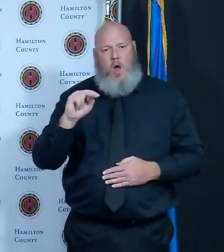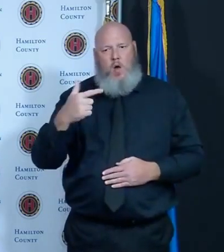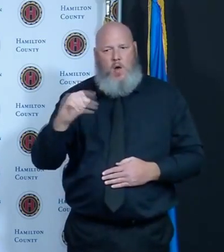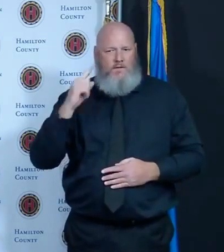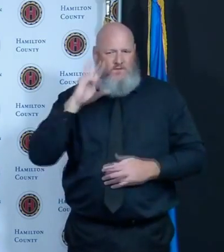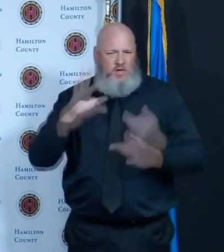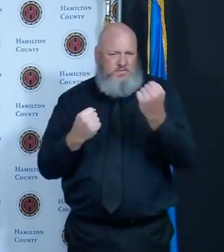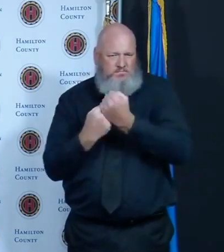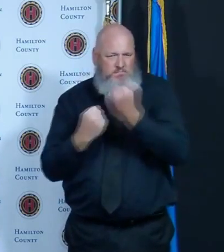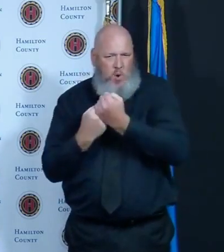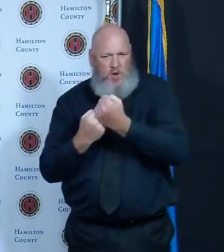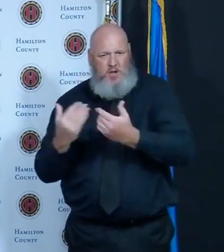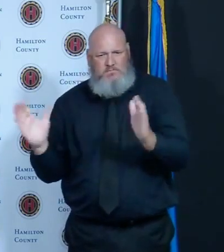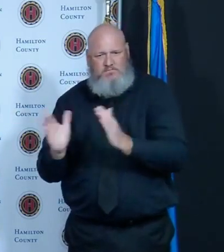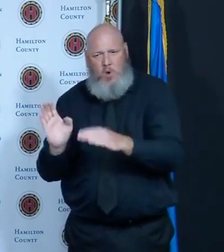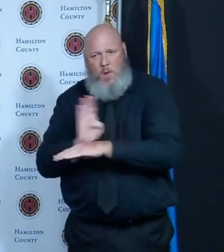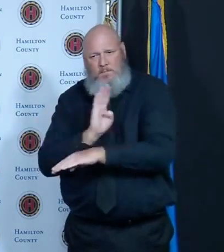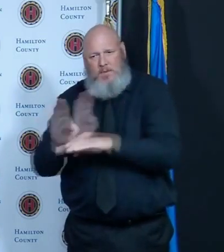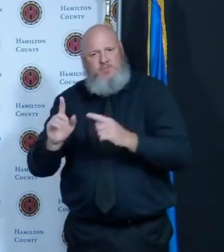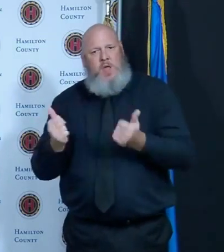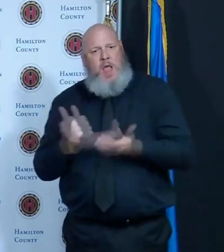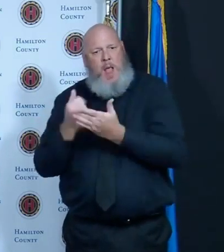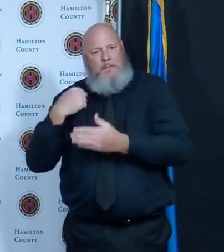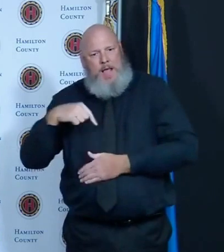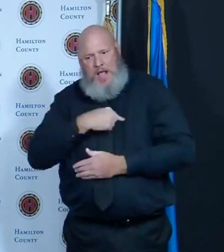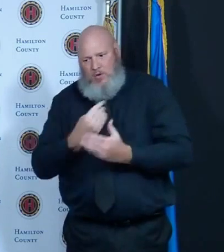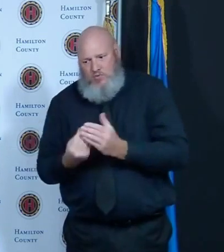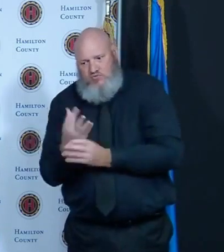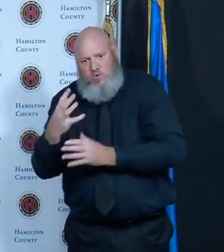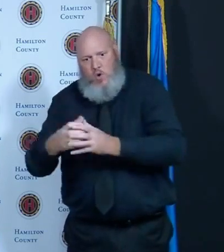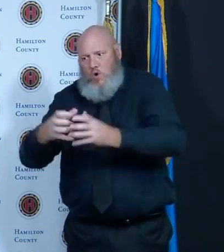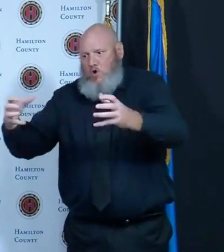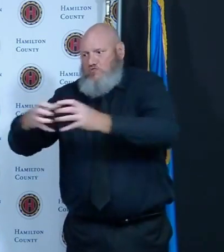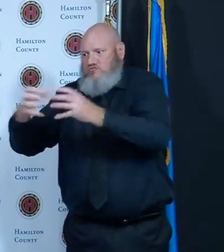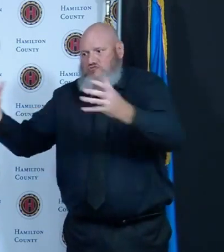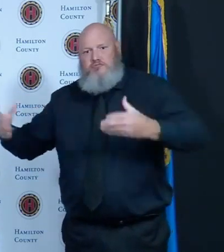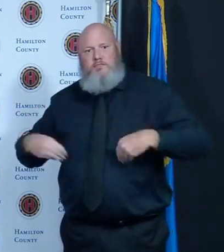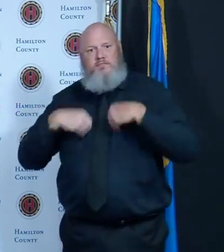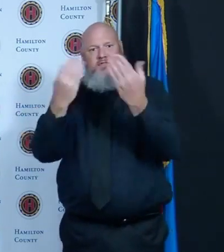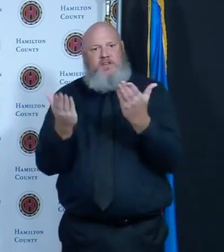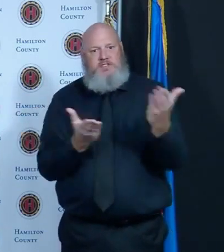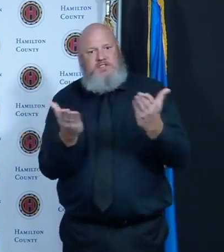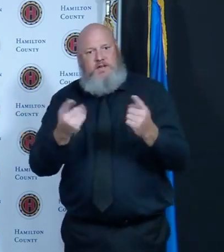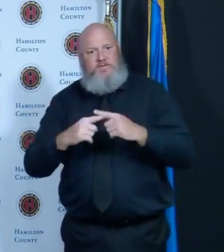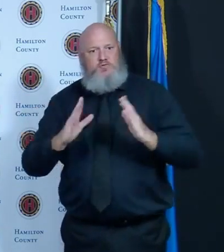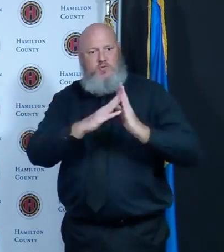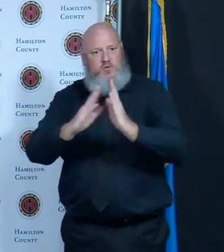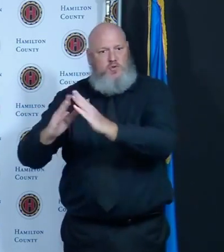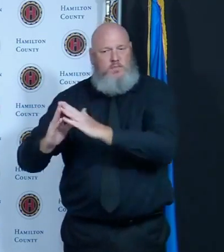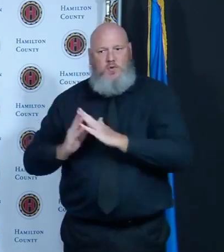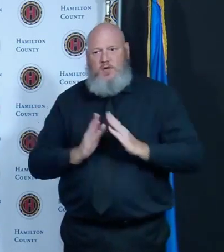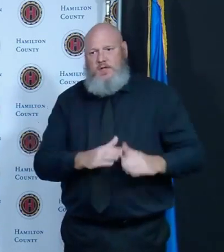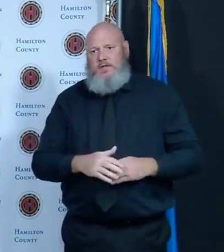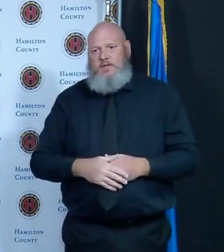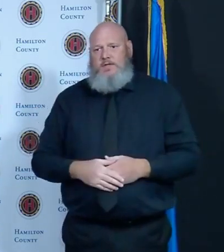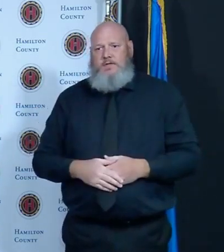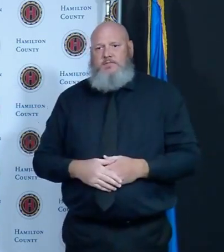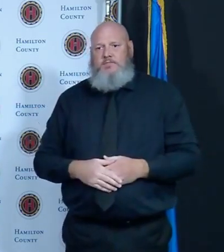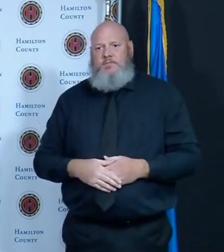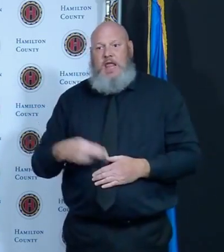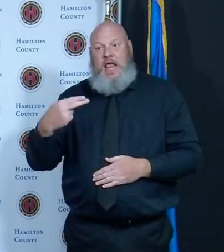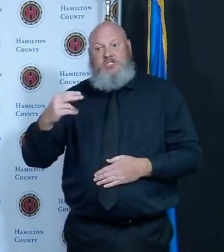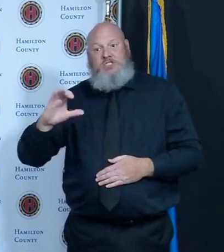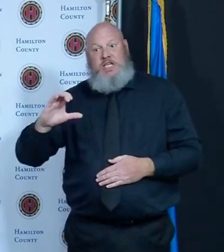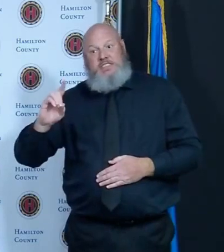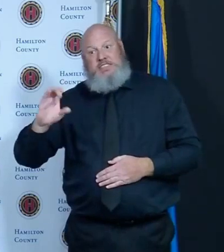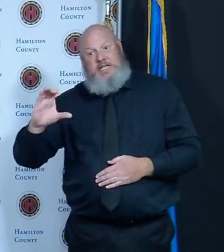moments and the days when I've had the biggest challenges as an entrepreneur, and the HCDC has always been there to pick me up and to pick our business